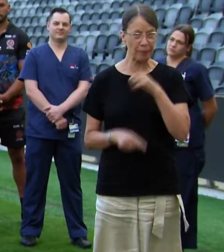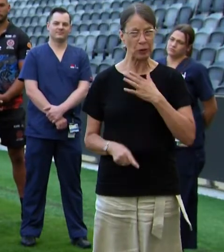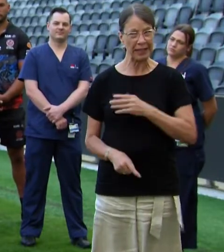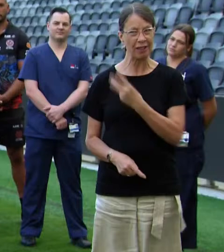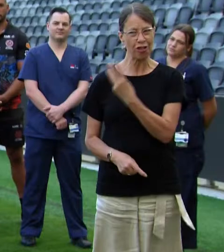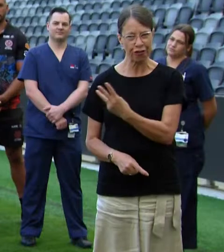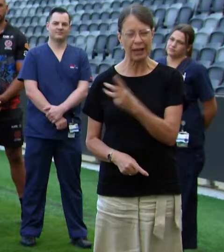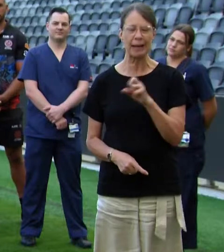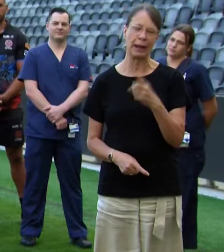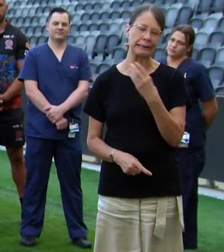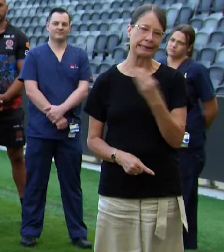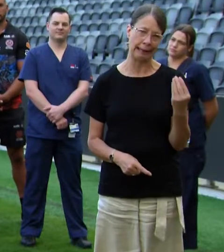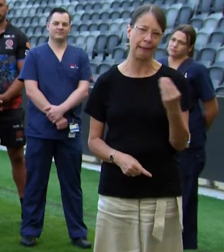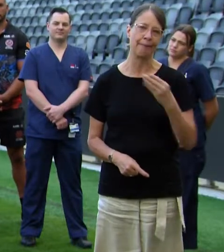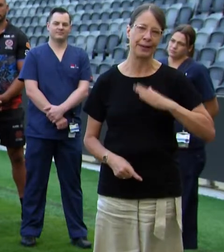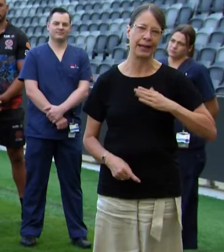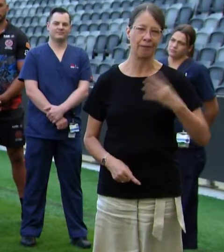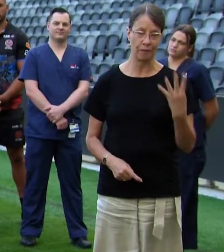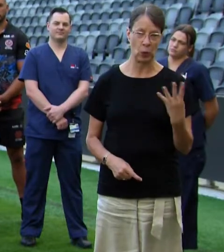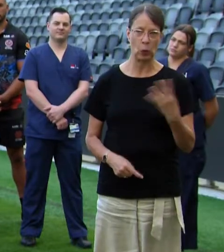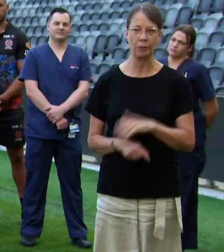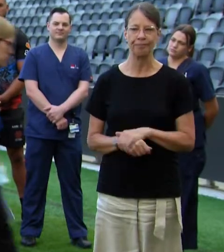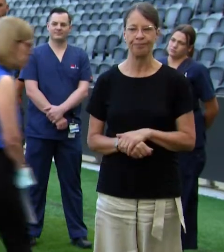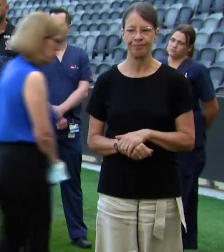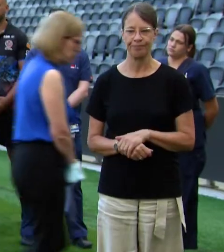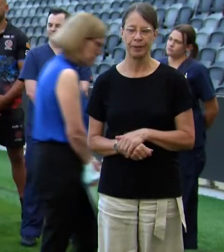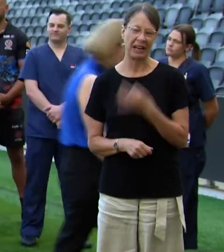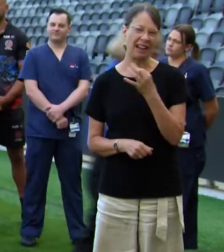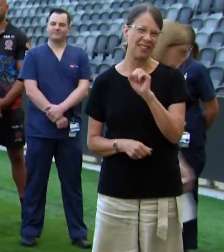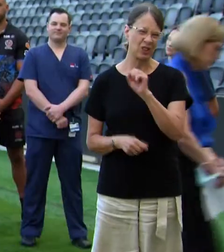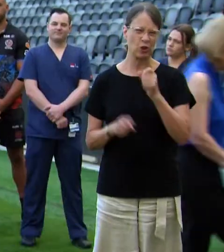those people that have got underlying health conditions. Thank you.